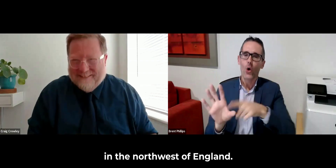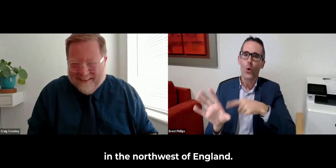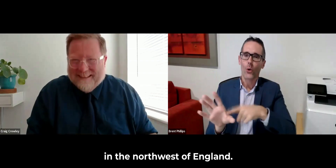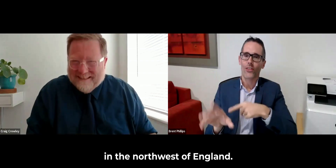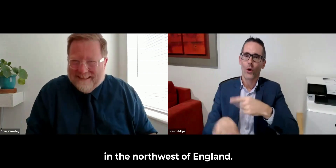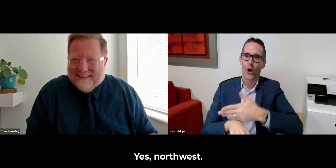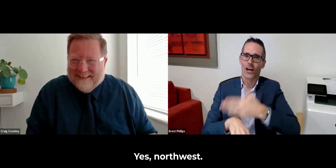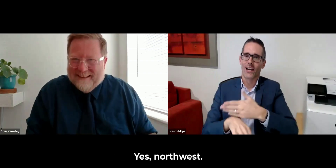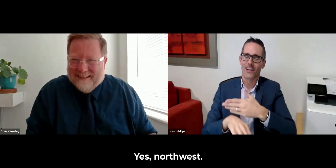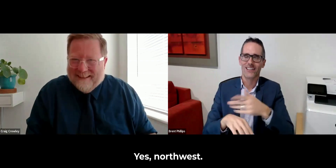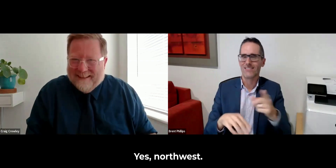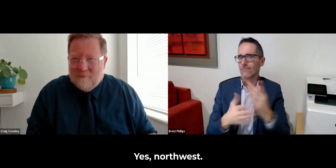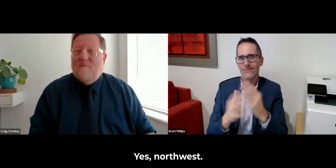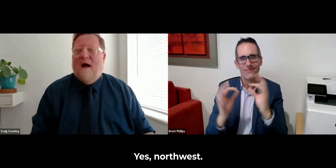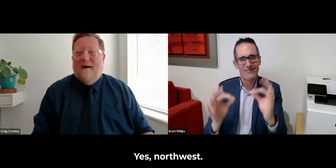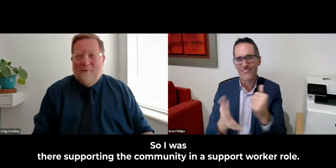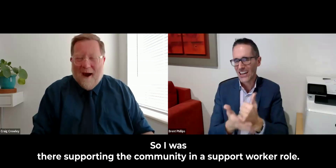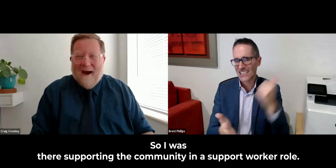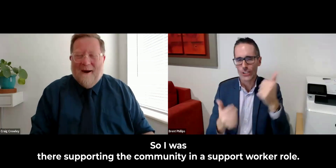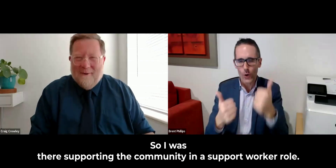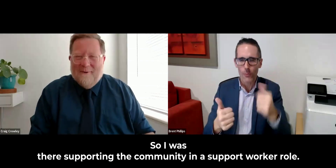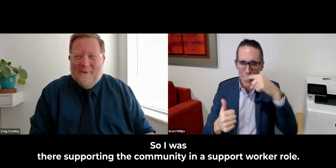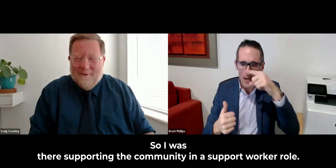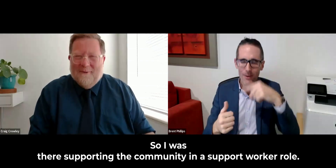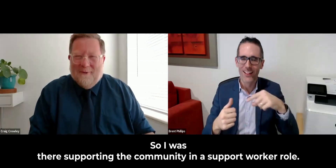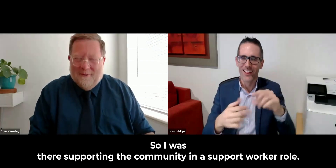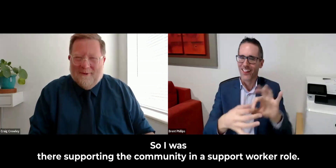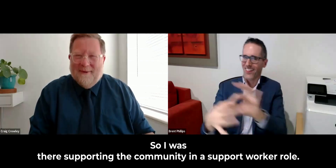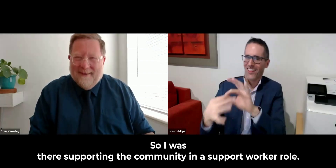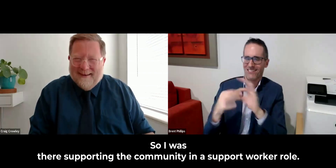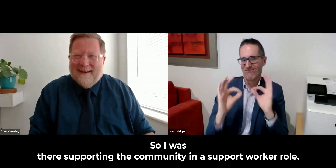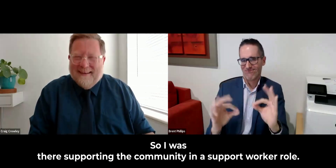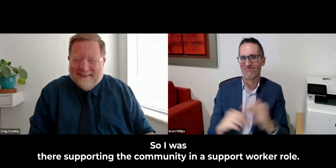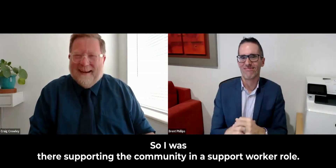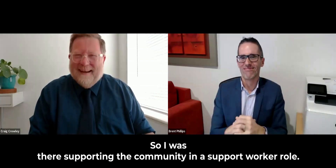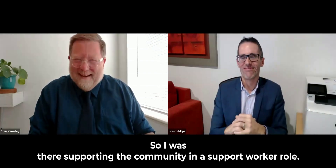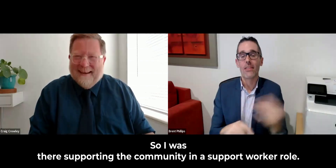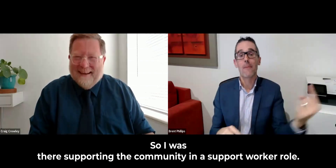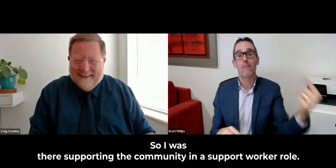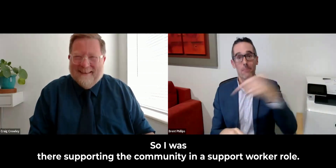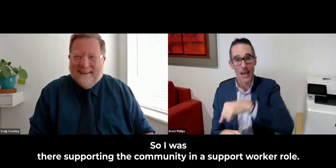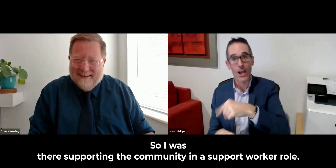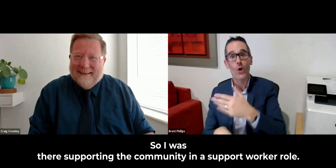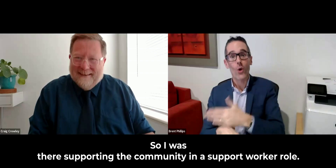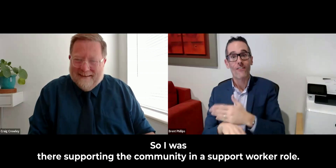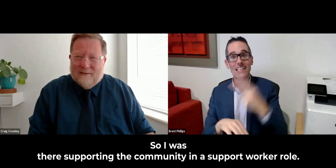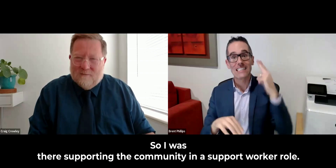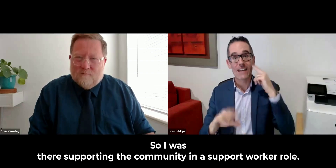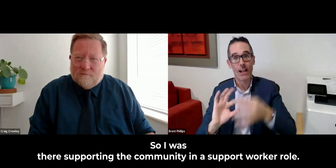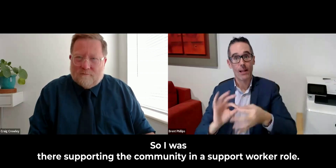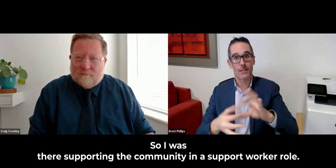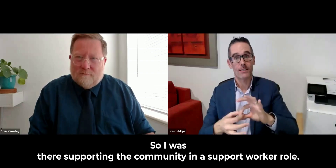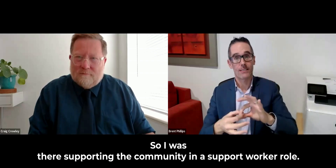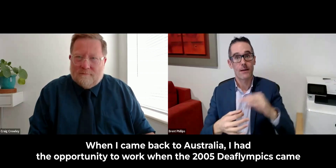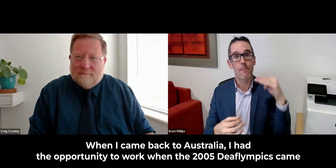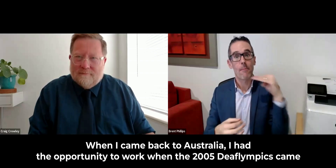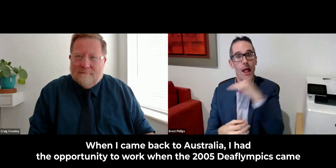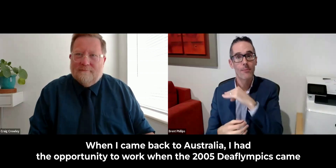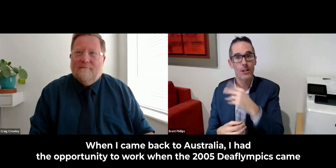England. Yes, Northwest. So I was there supporting the community in a support worker role. When I came back